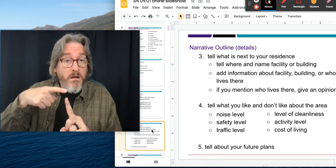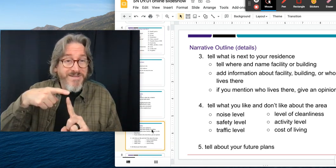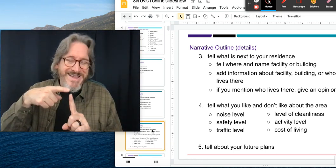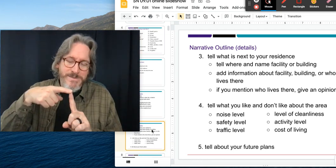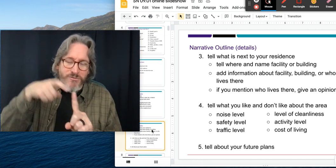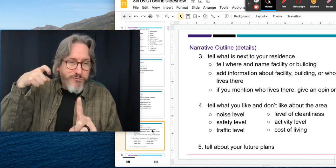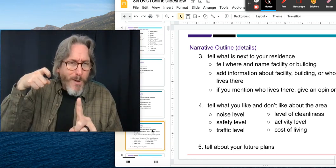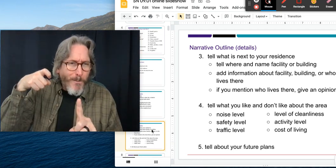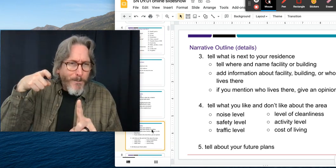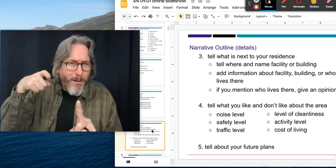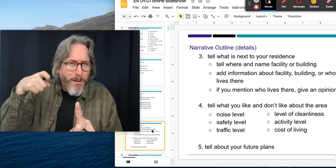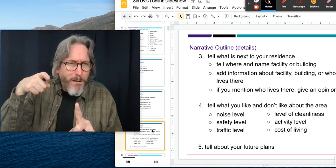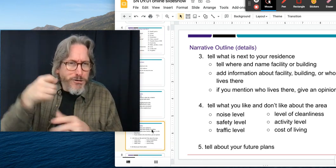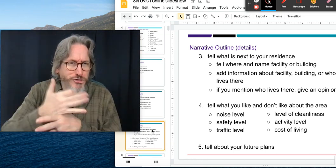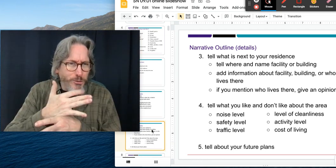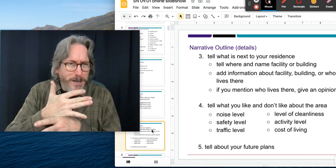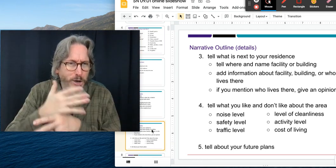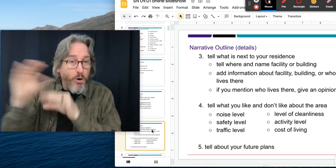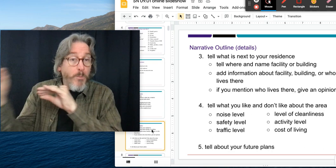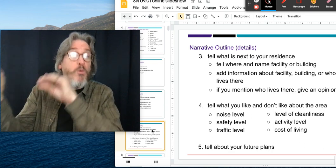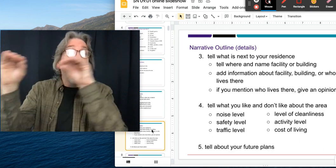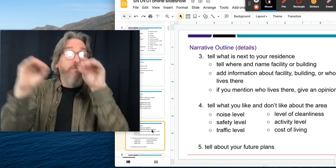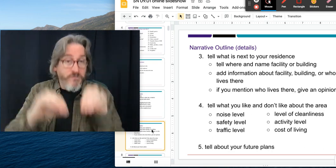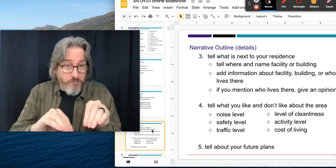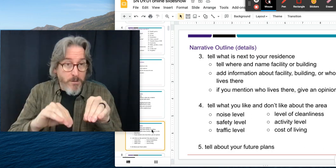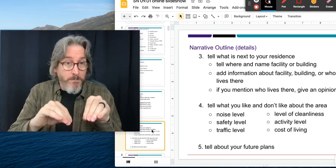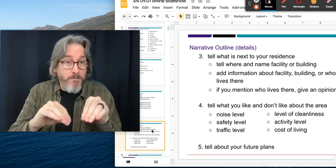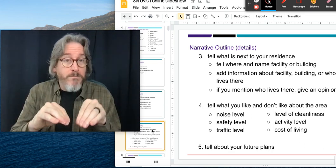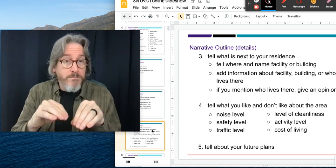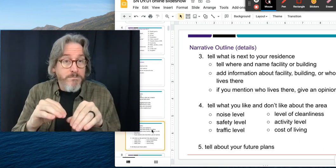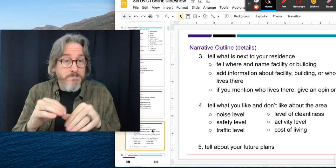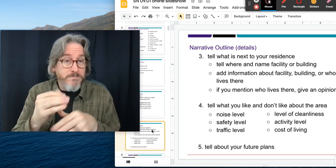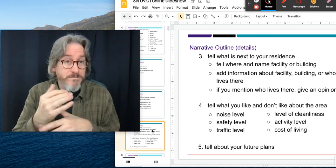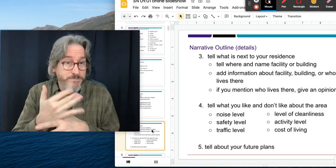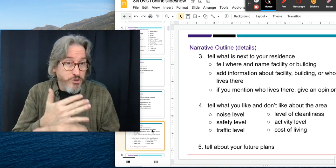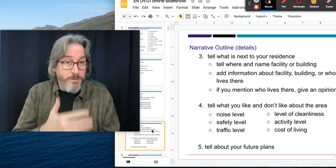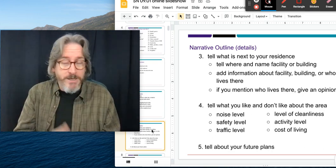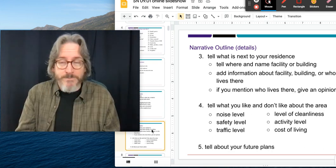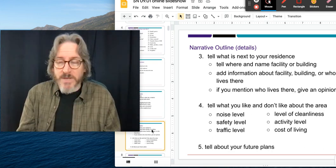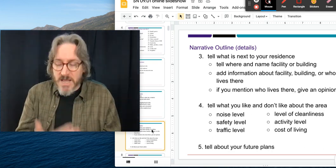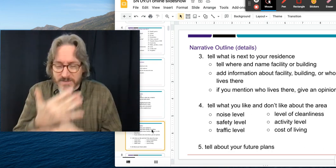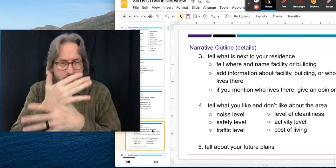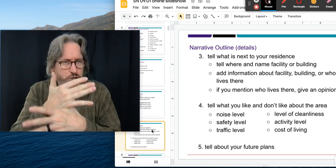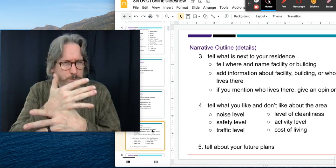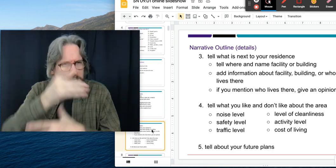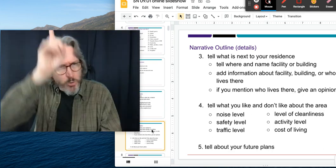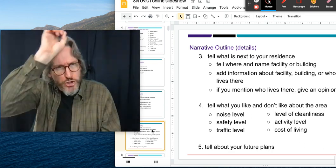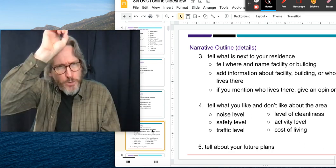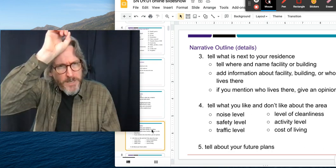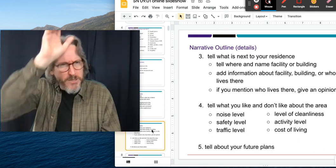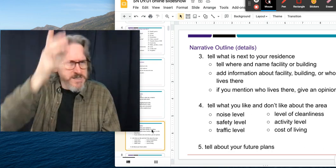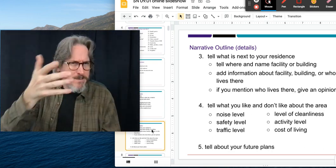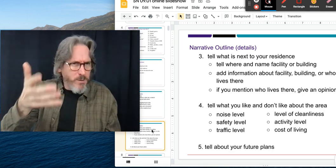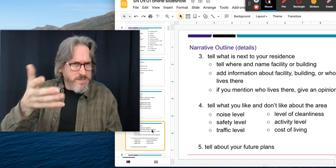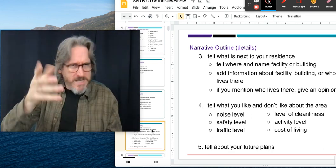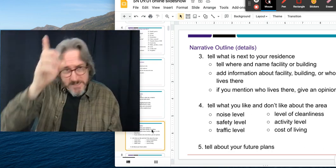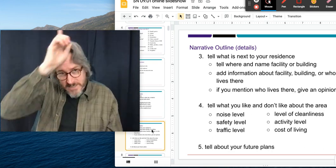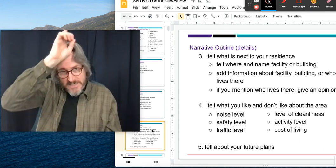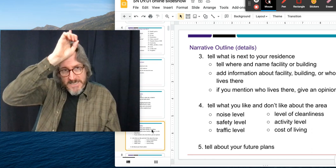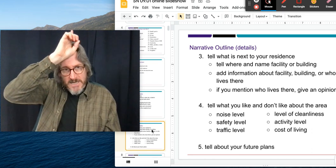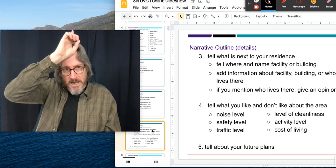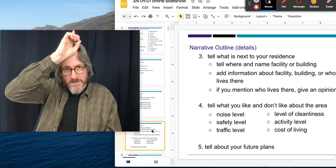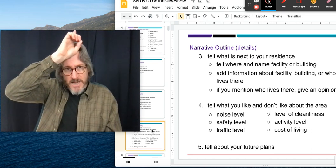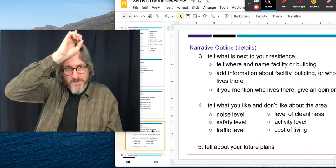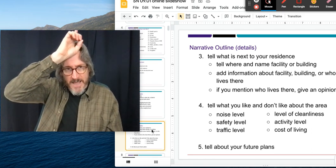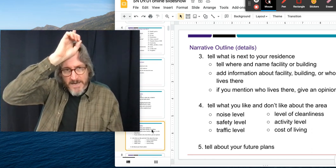Or from Germany, or moved from Germany. And there's Germany or Germany. You'll see both signs